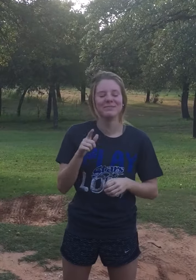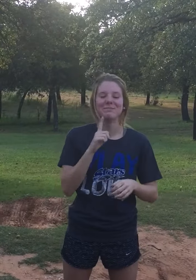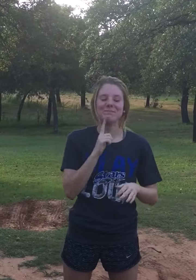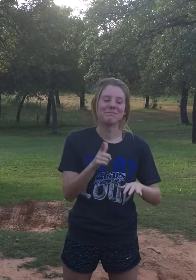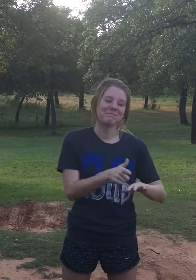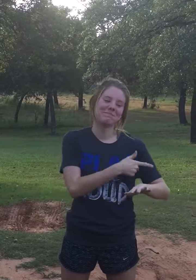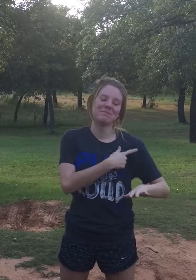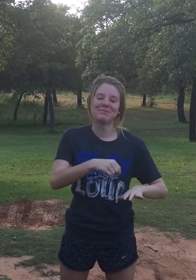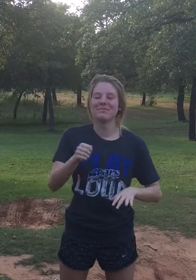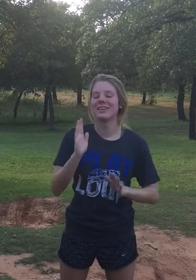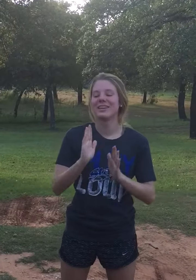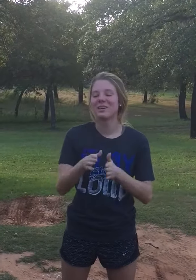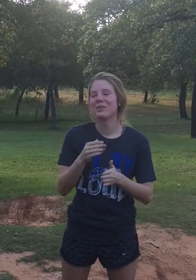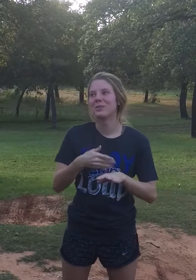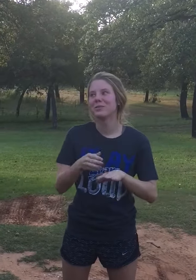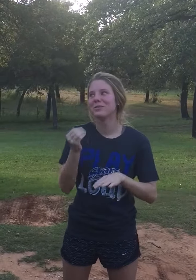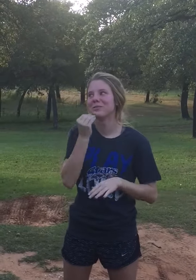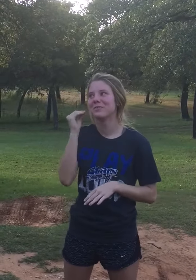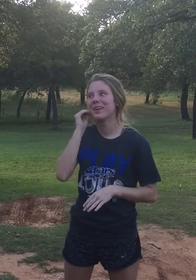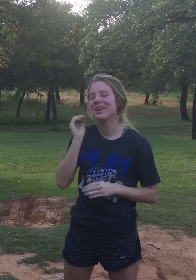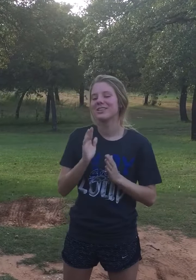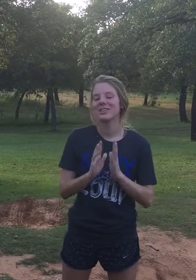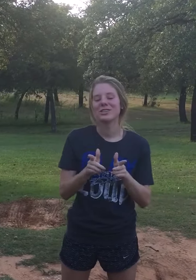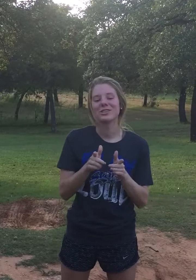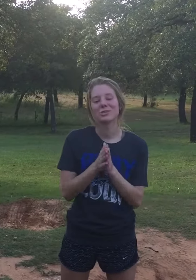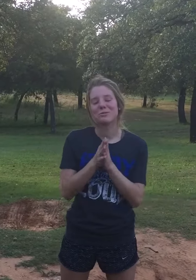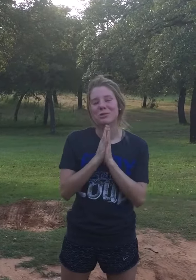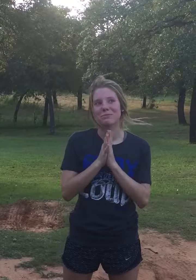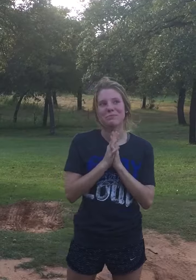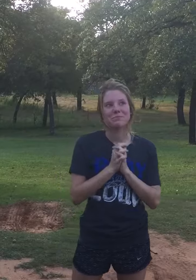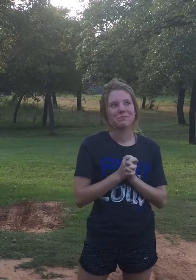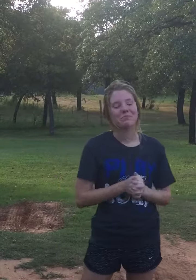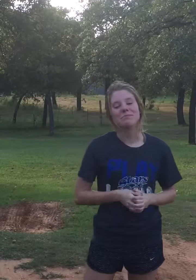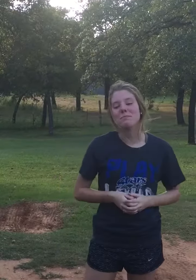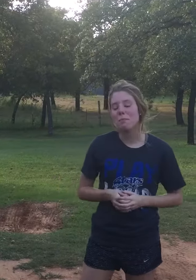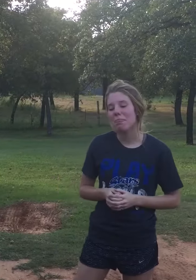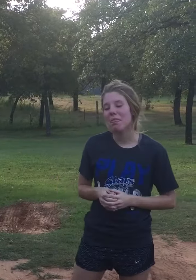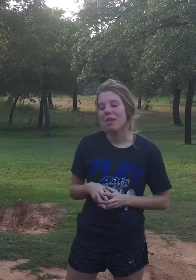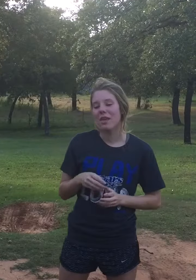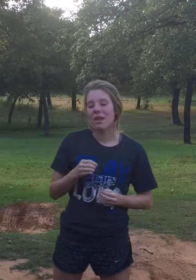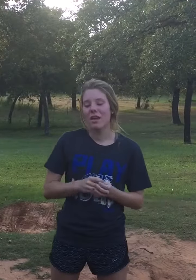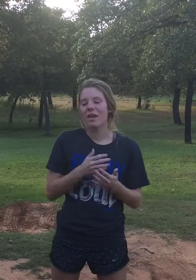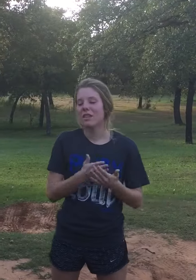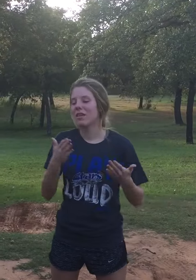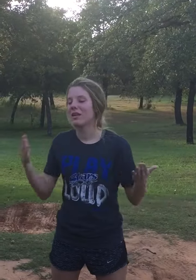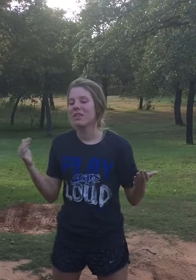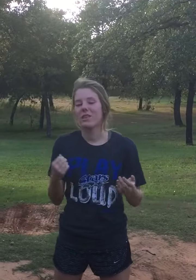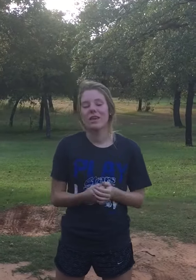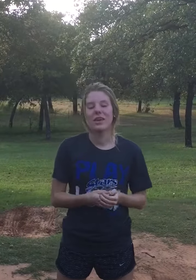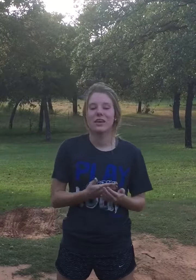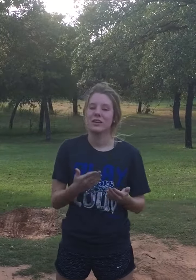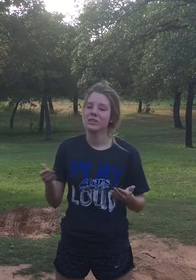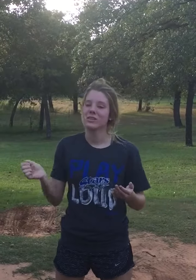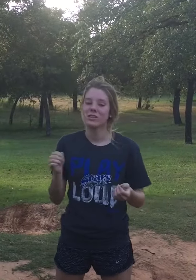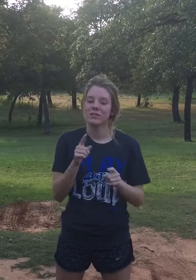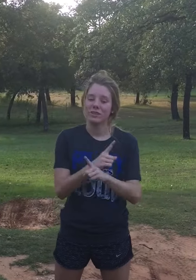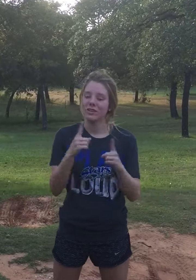long to sit back home, some answers to our prayers. A lot of pains are different